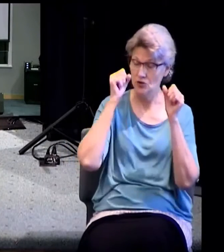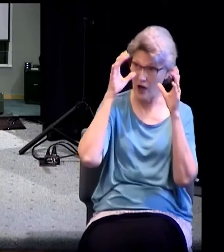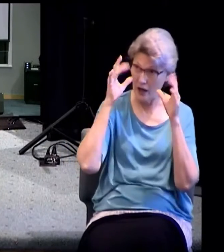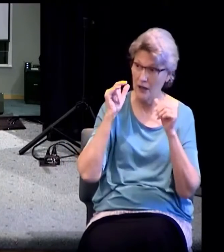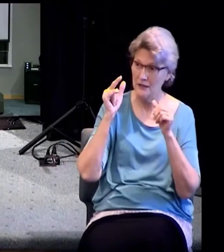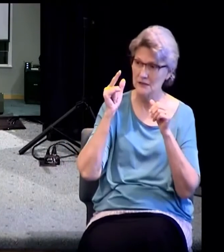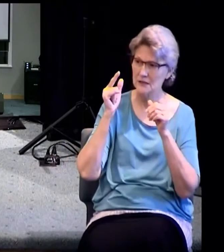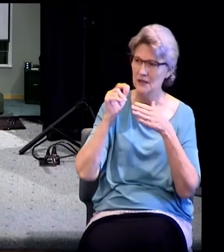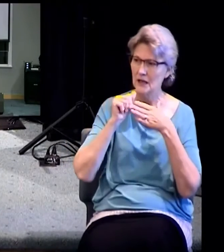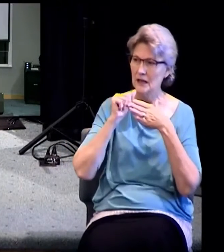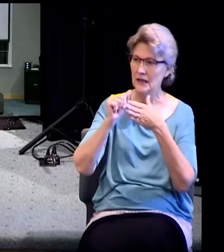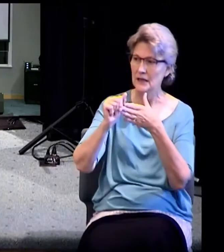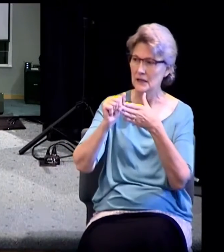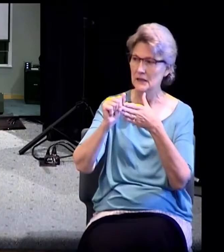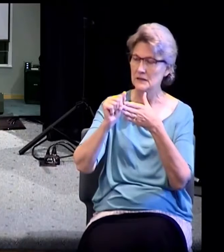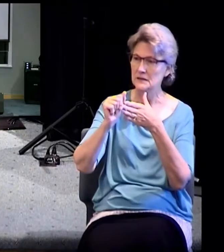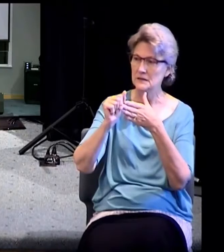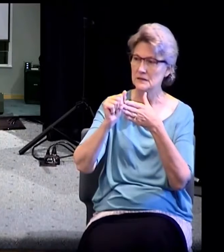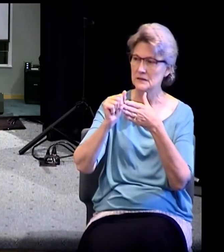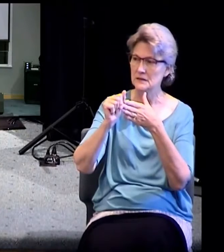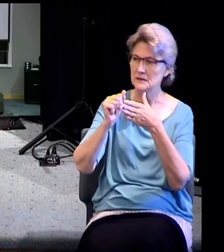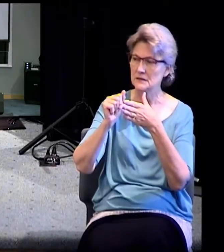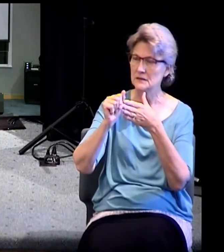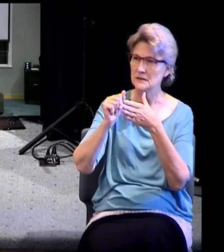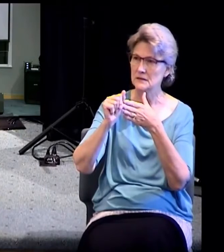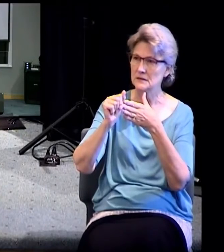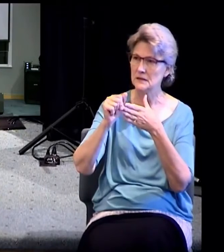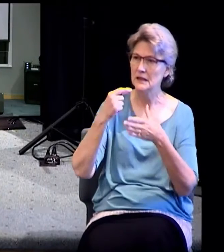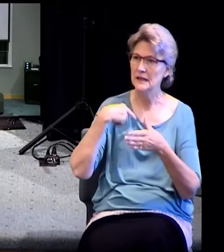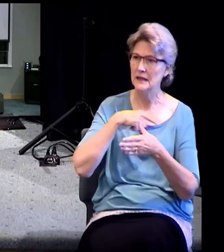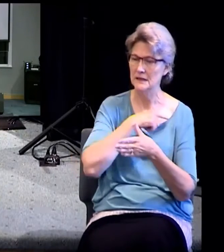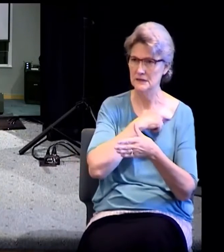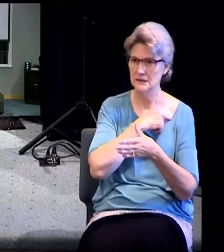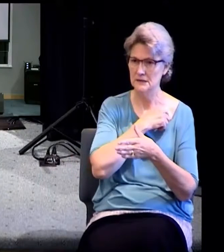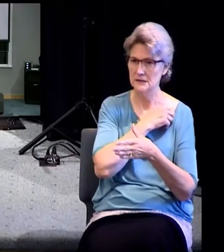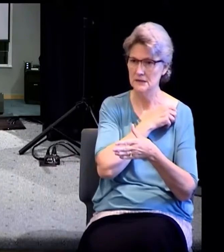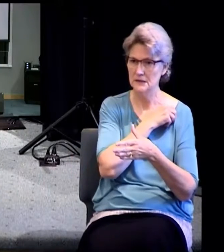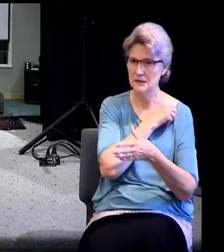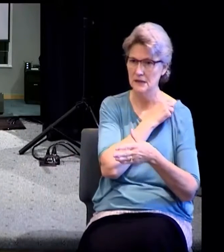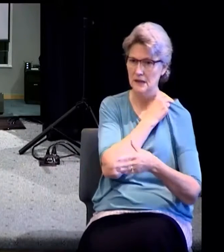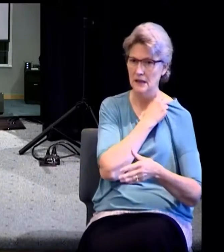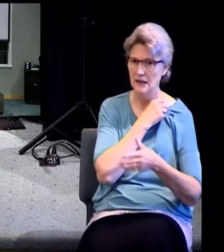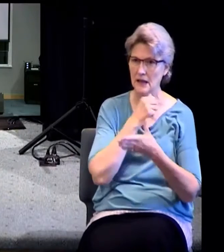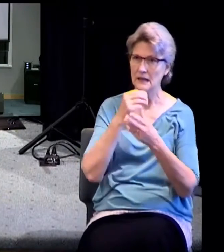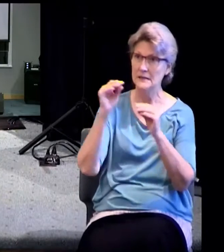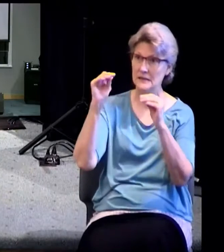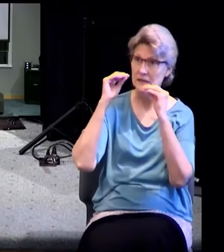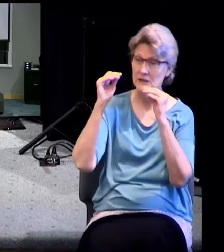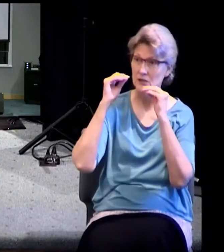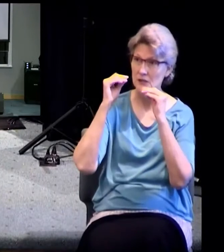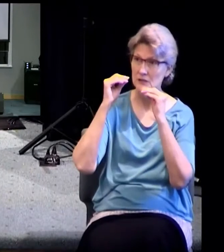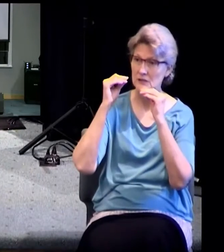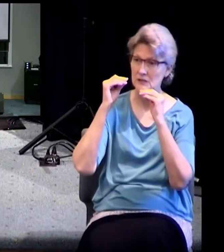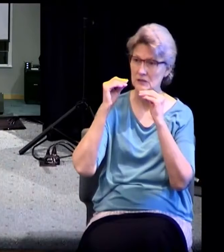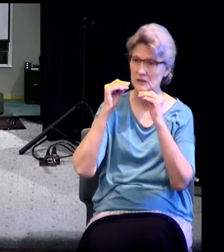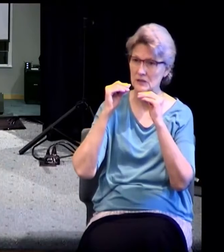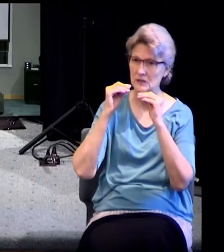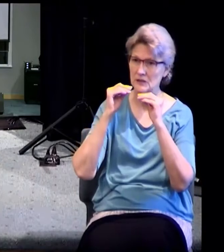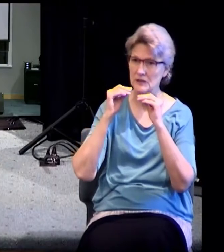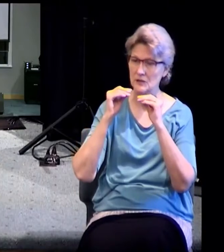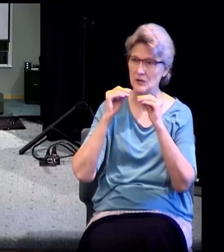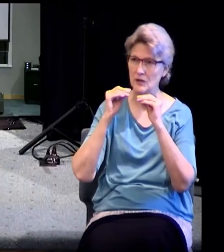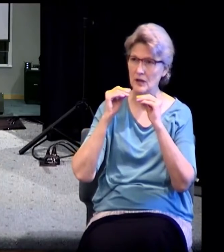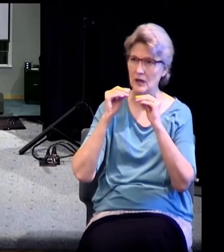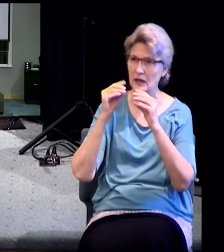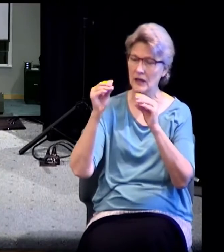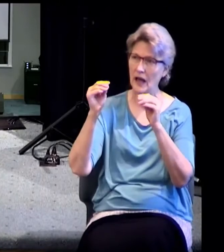give us direction, that it would lead us, that it would mold and shape us, that it